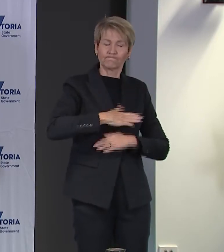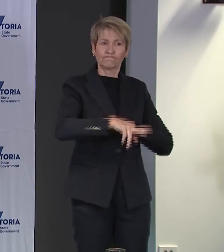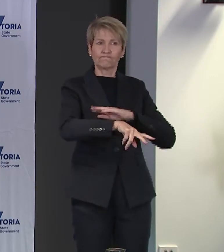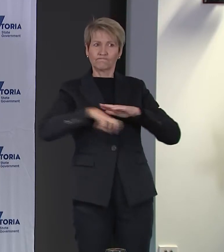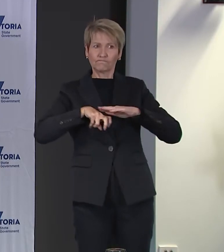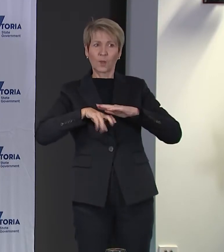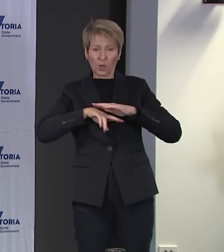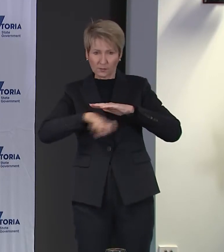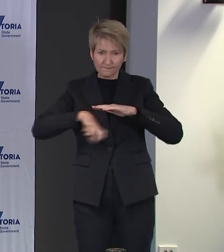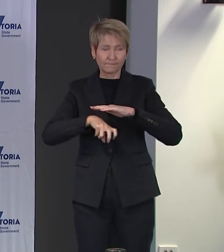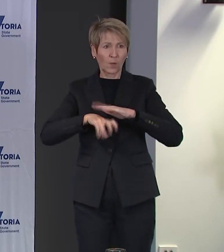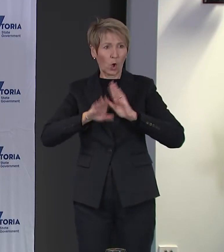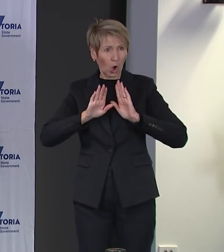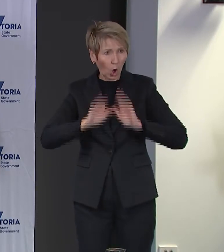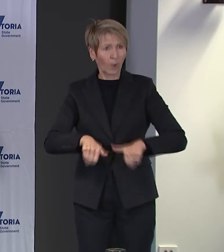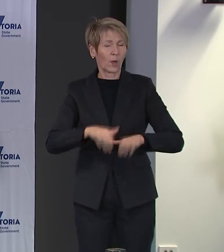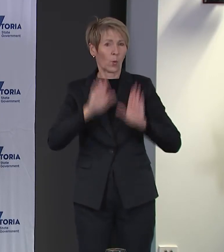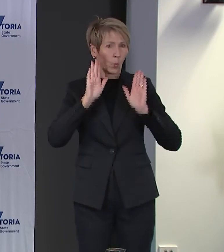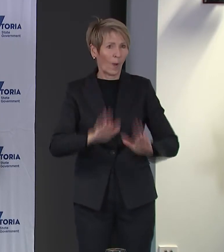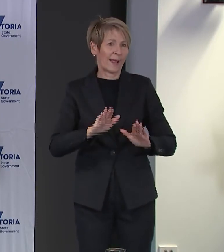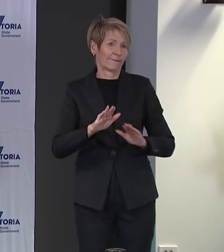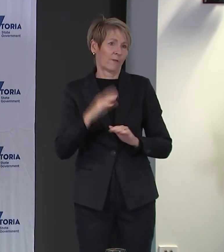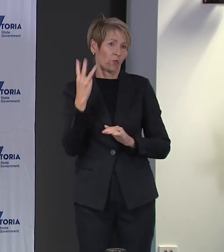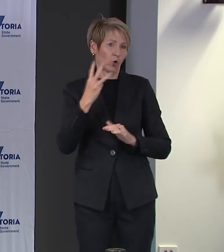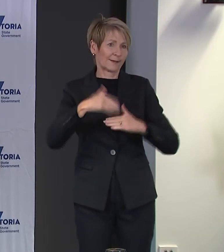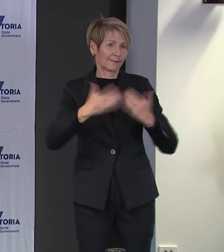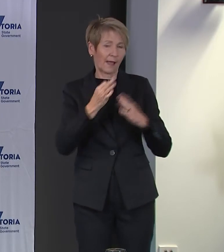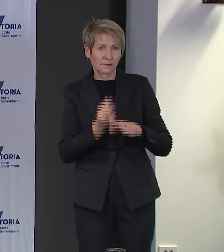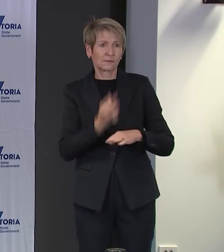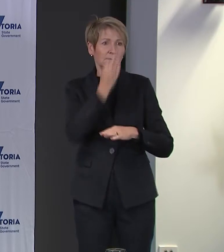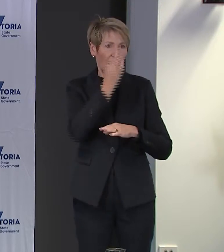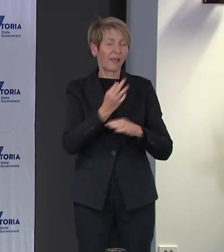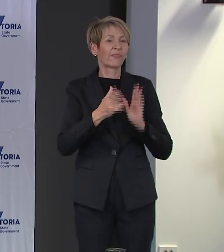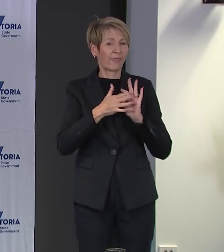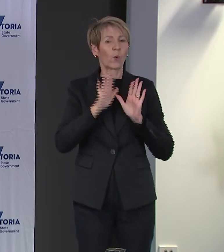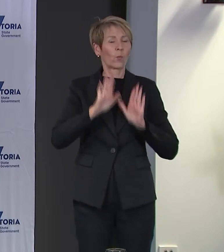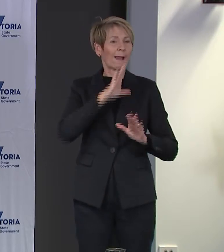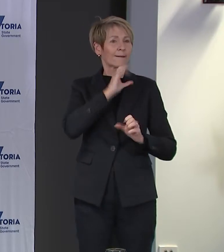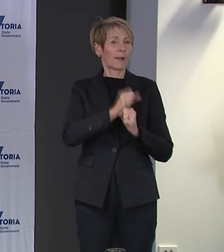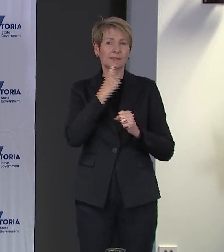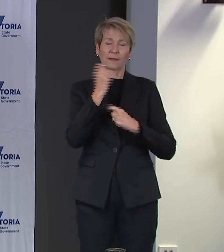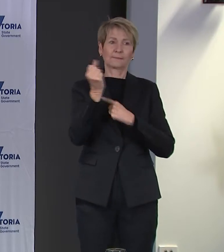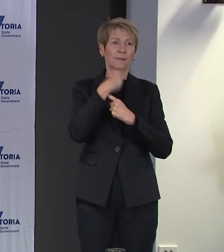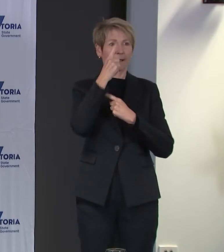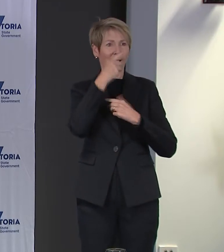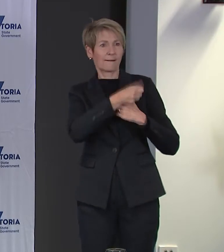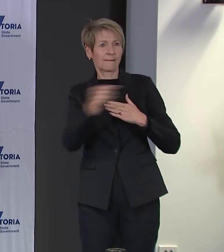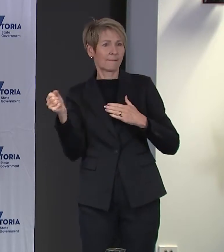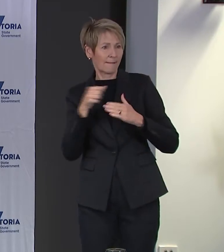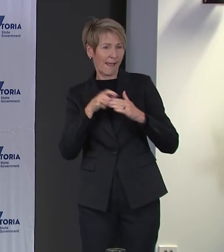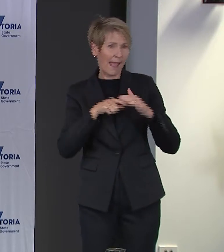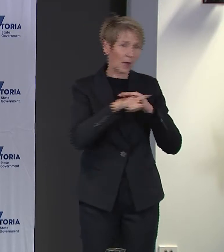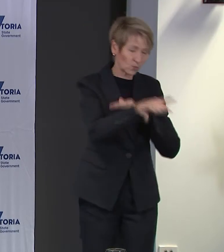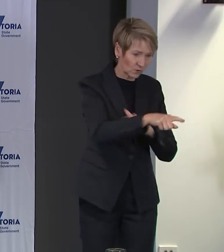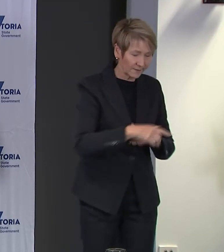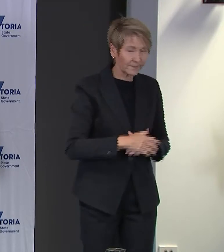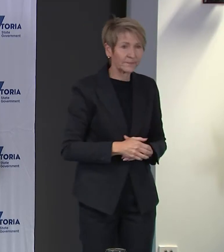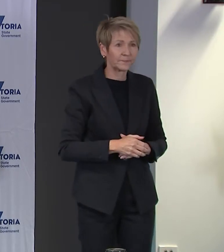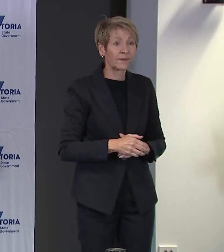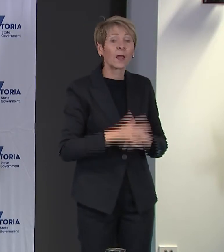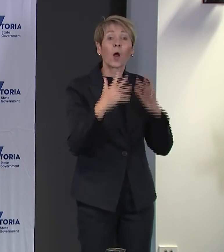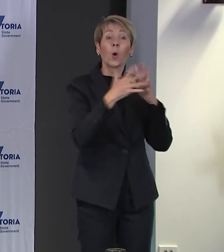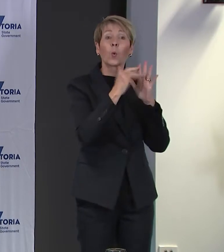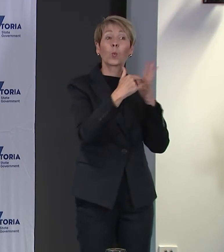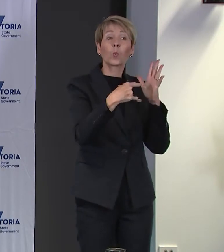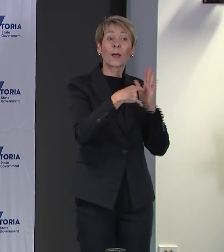forward actions, both Professors Sutton and Lewin have talked about, obviously, our ongoing work with the West Melbourne cluster. That is a priority for us over the